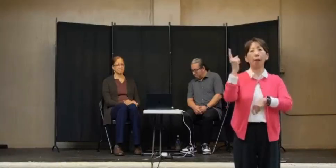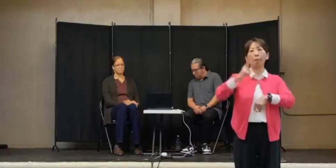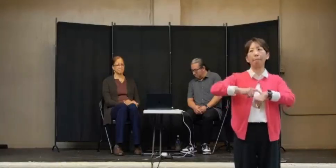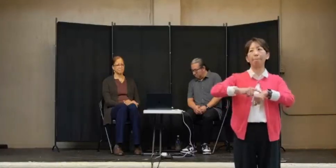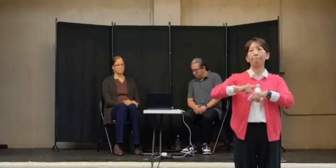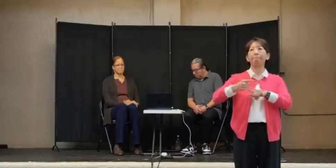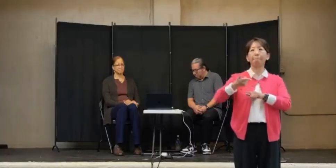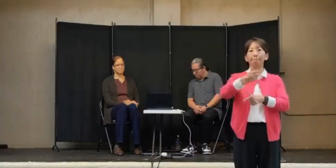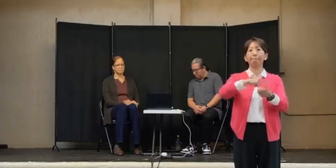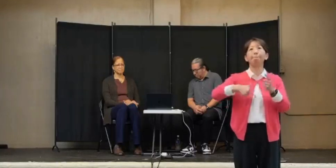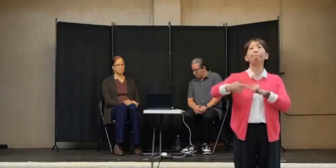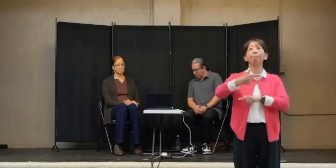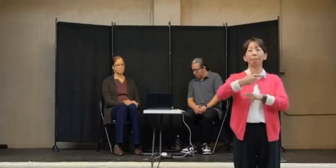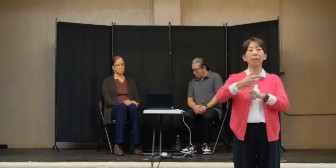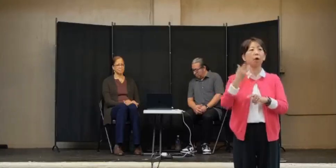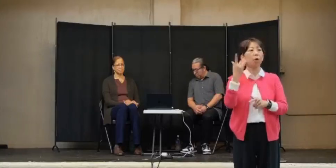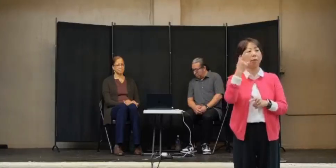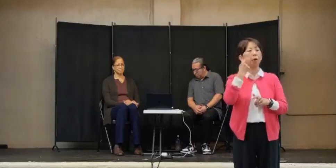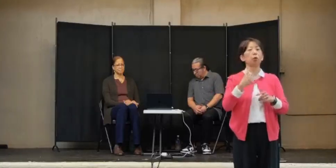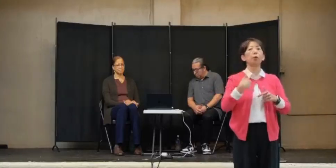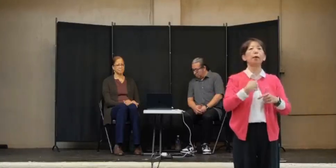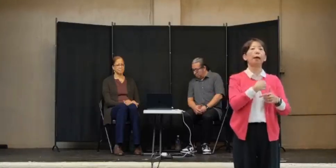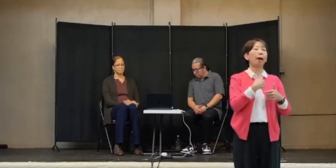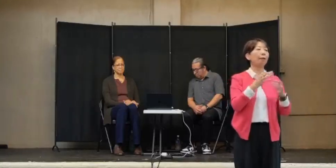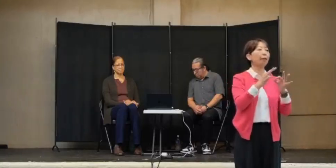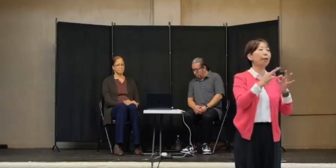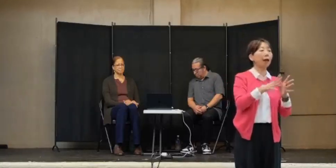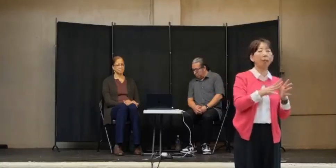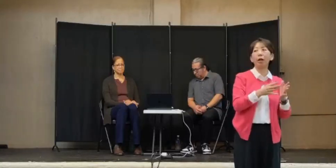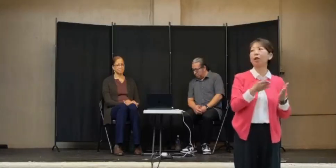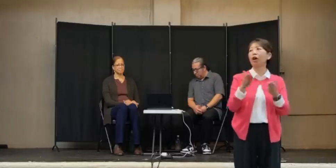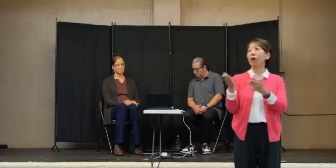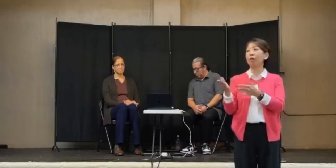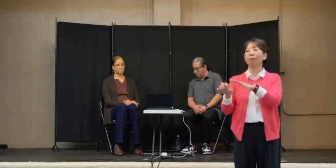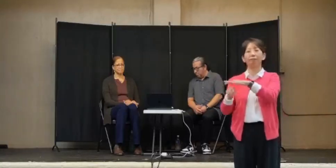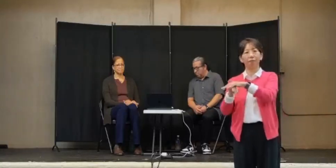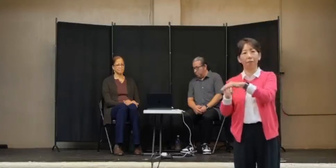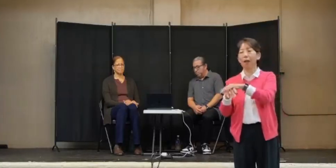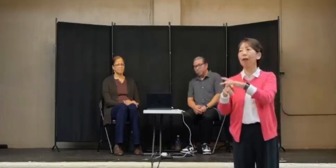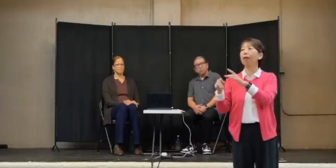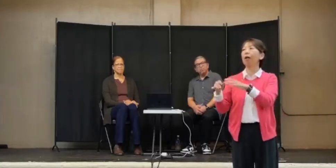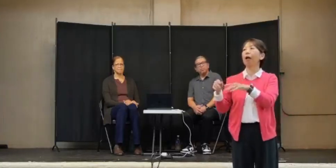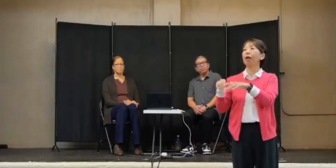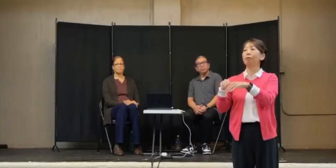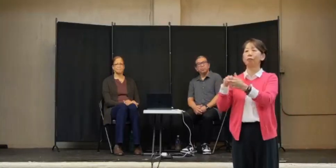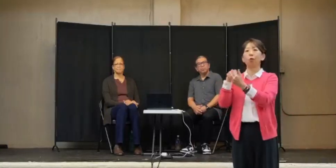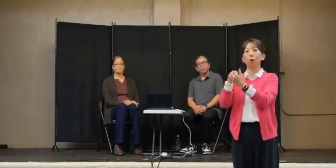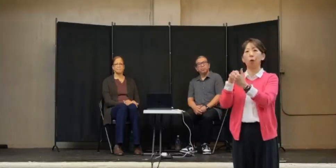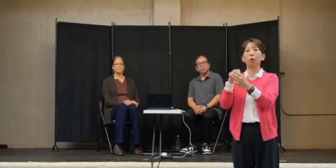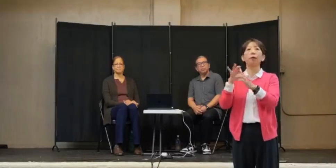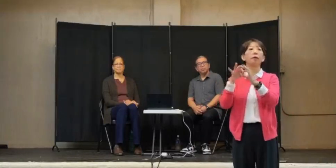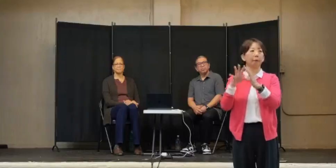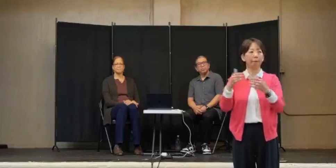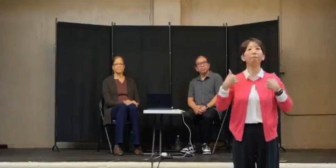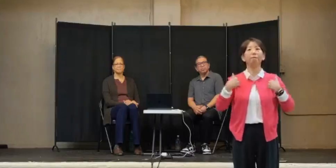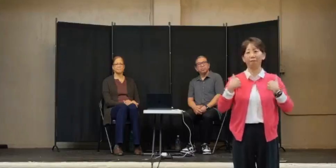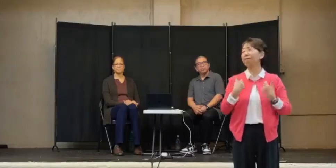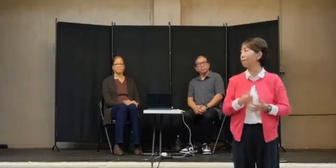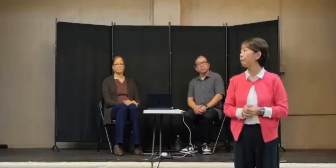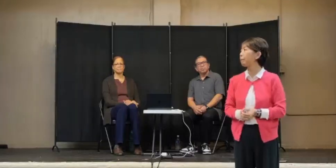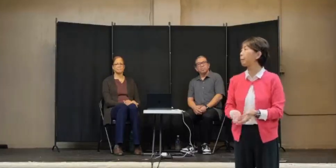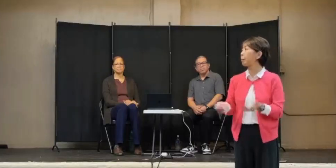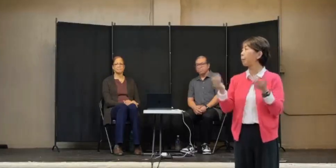Next is one person signing or talking at a time, please, because we have interpreters as well as tactile